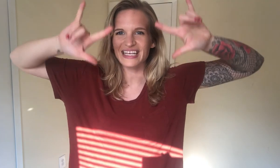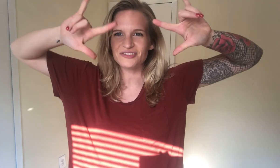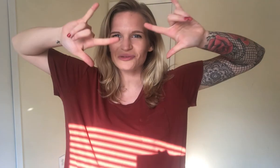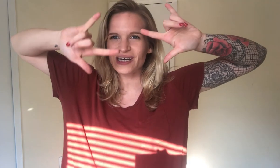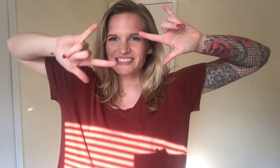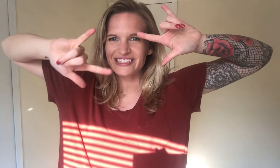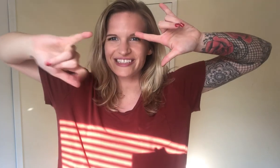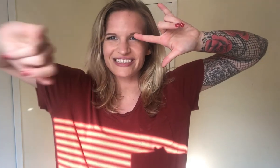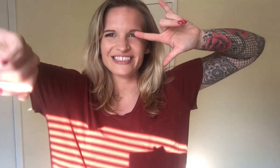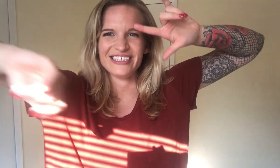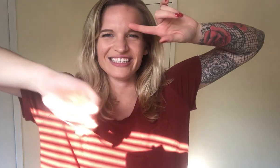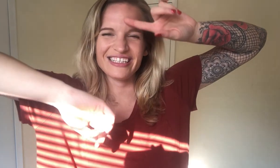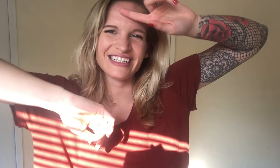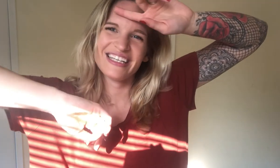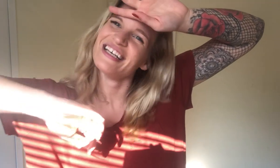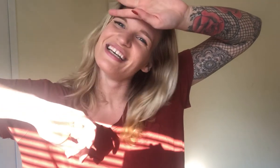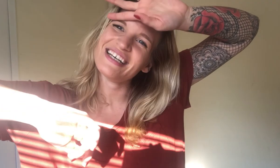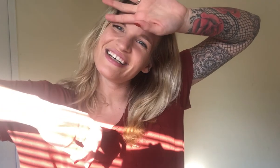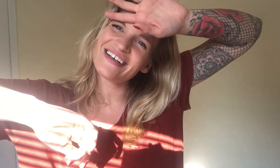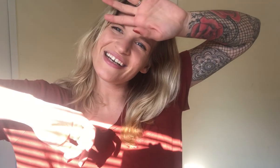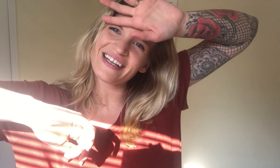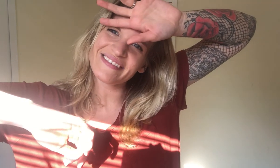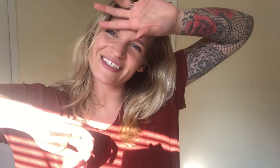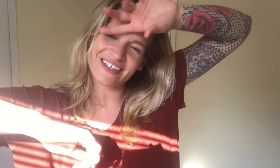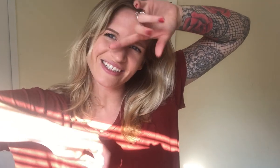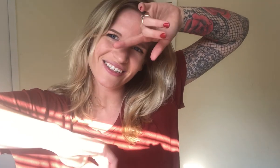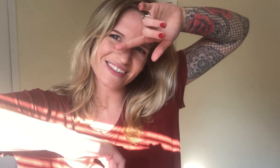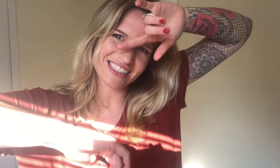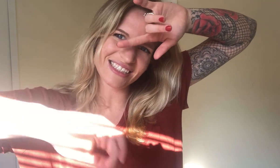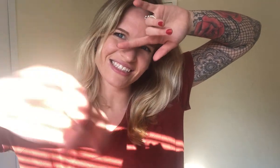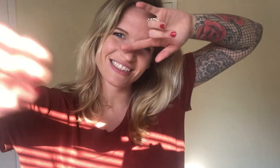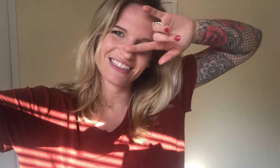thanks for watching. Oh, I never know how to close these.